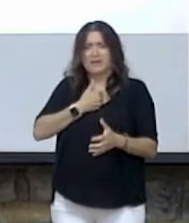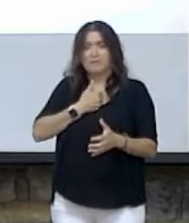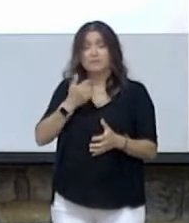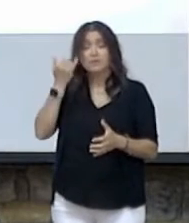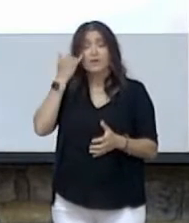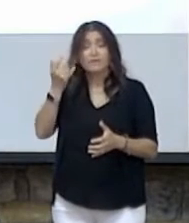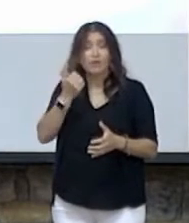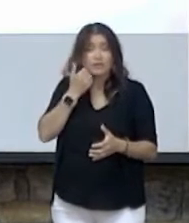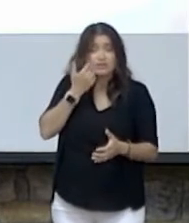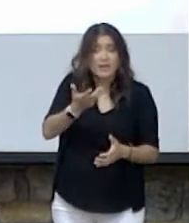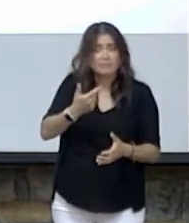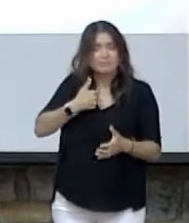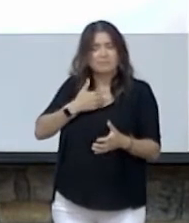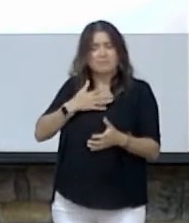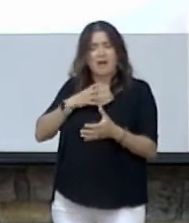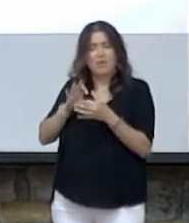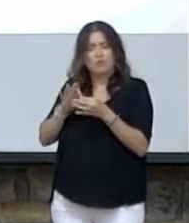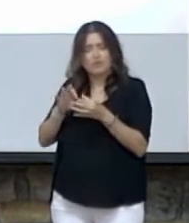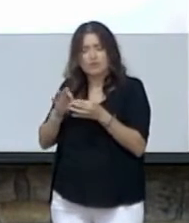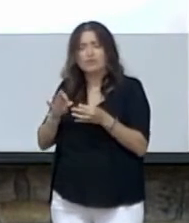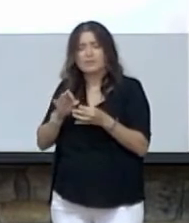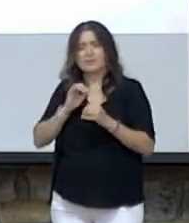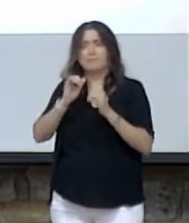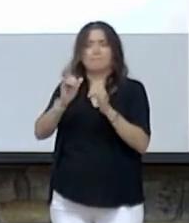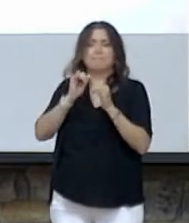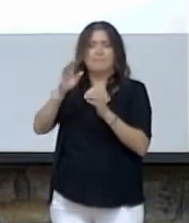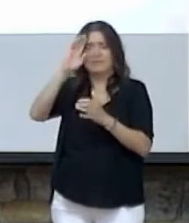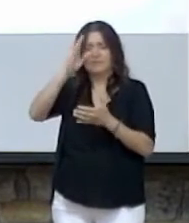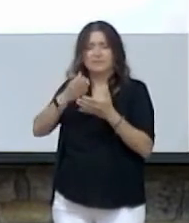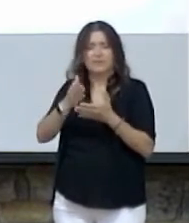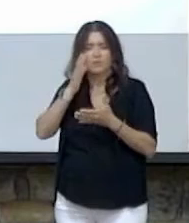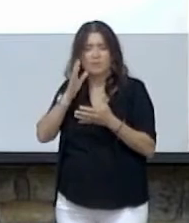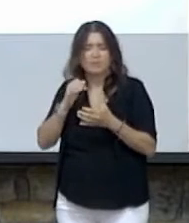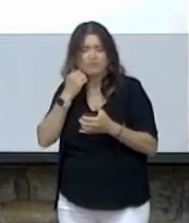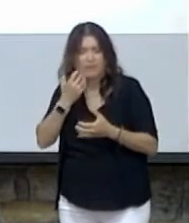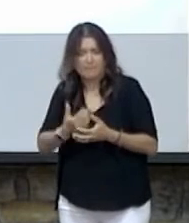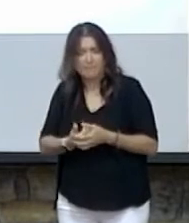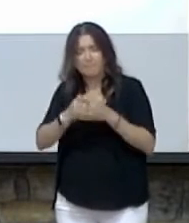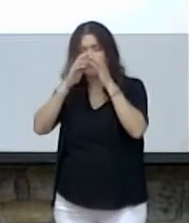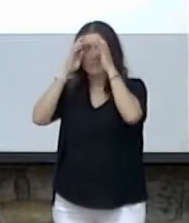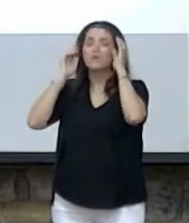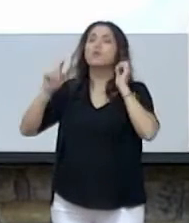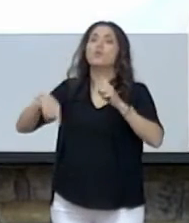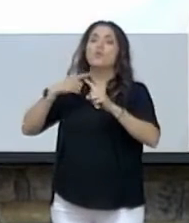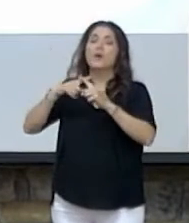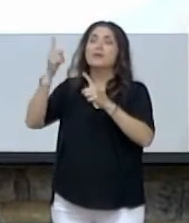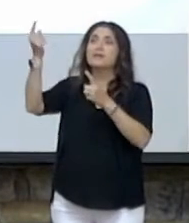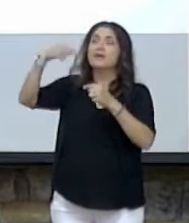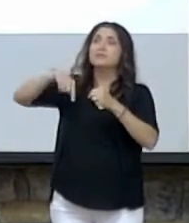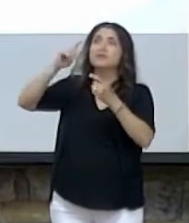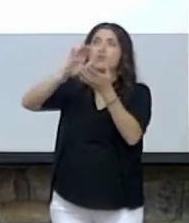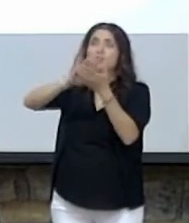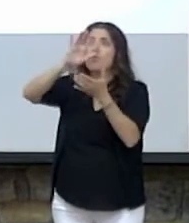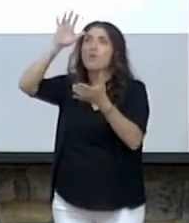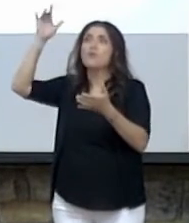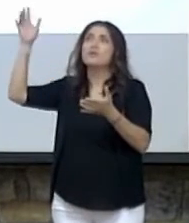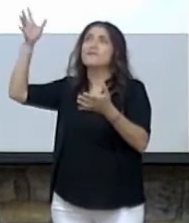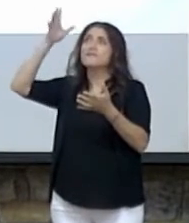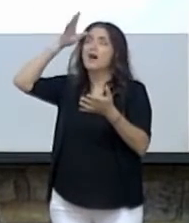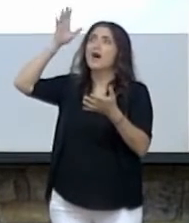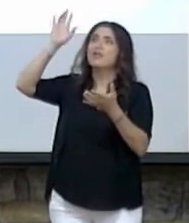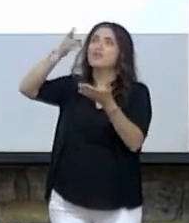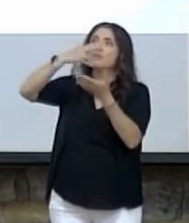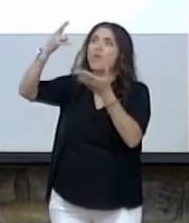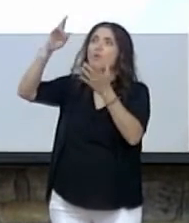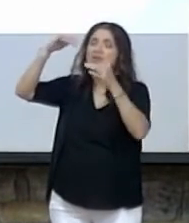of me and of my words, of him will the Son of Man be ashamed, when he comes in his glory and the glory of the Father and of the holy angels.